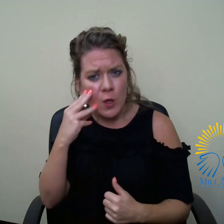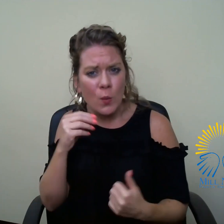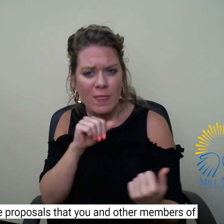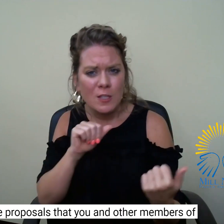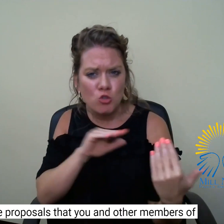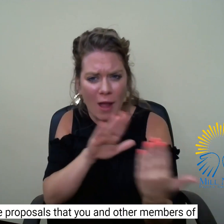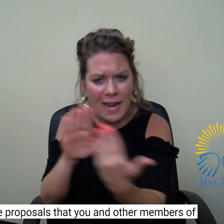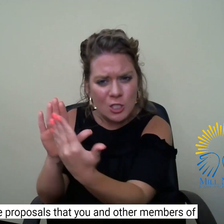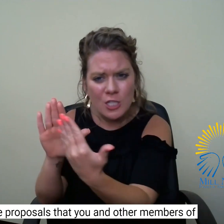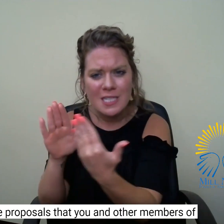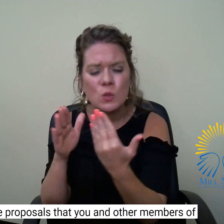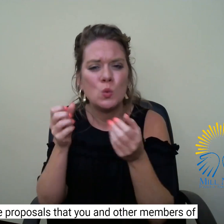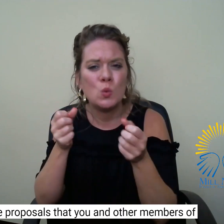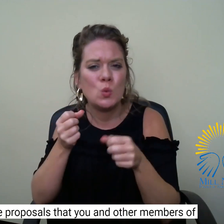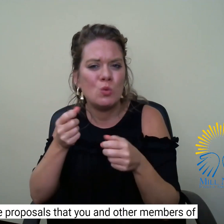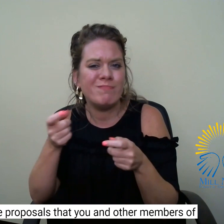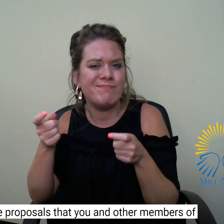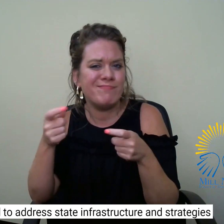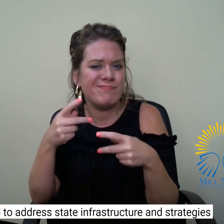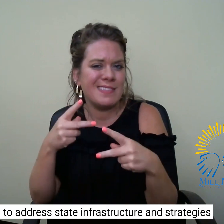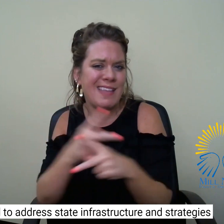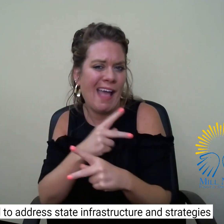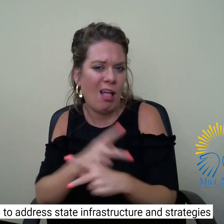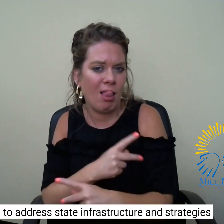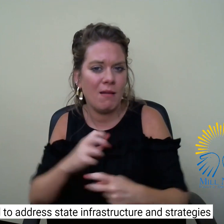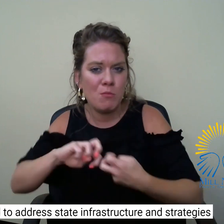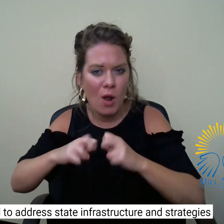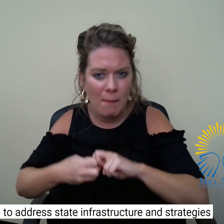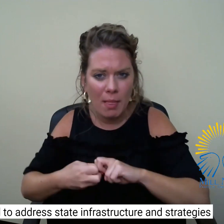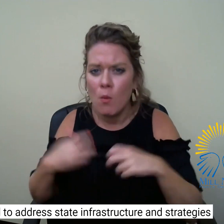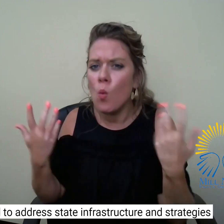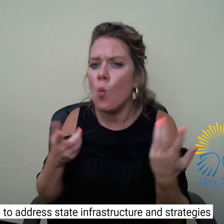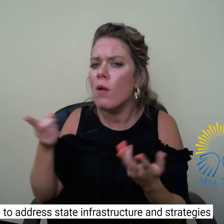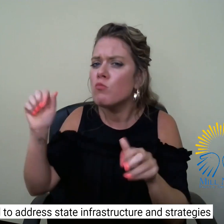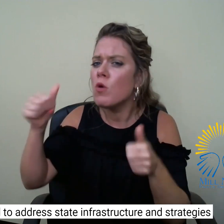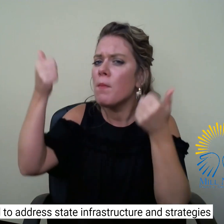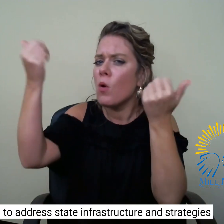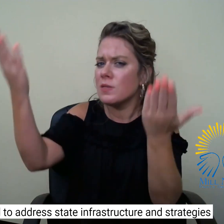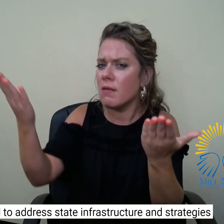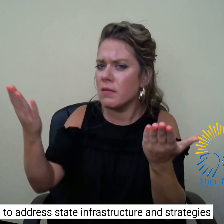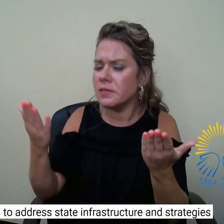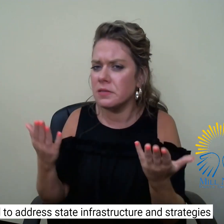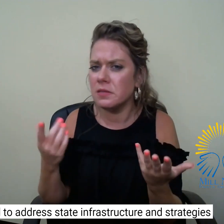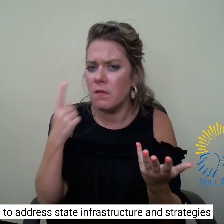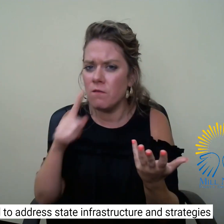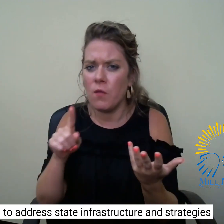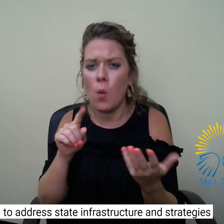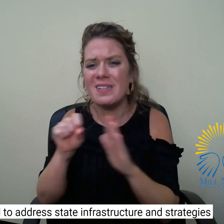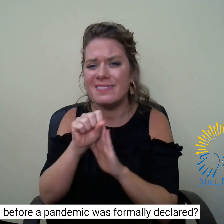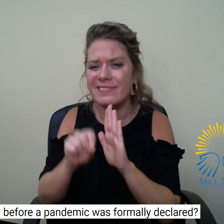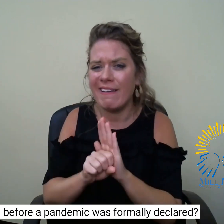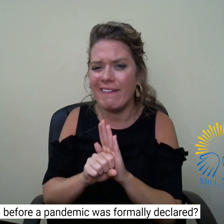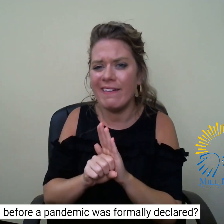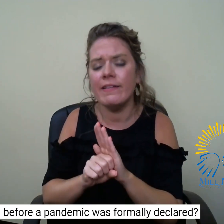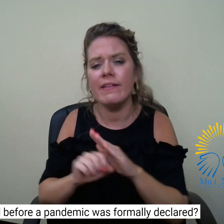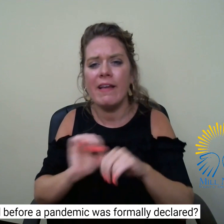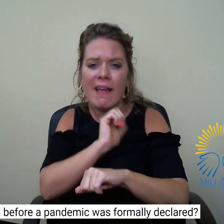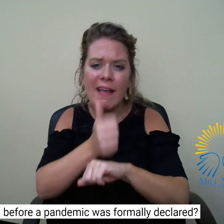What were the proposals that you and other members of Congress posited to address state infrastructure and strategies to tackle COVID before a pandemic